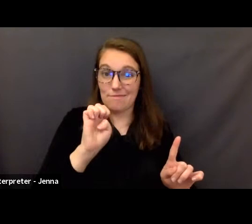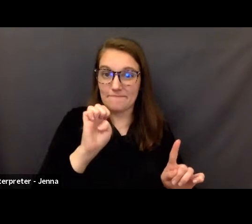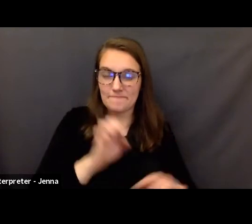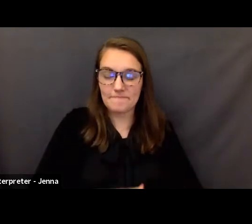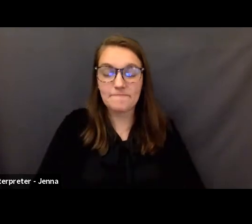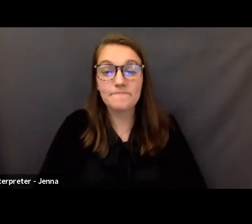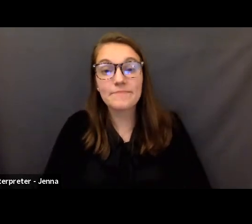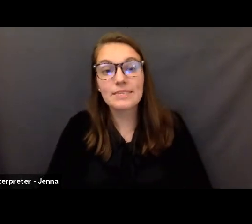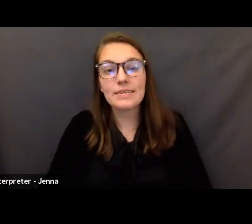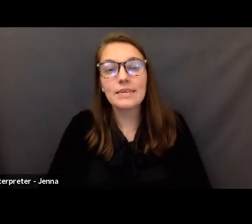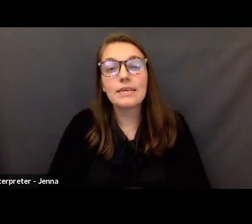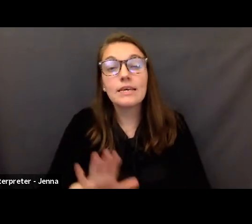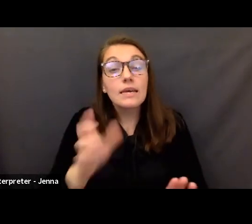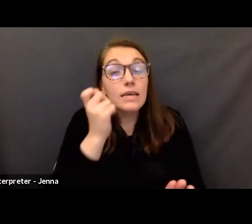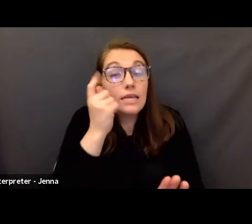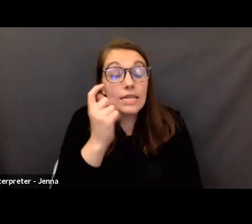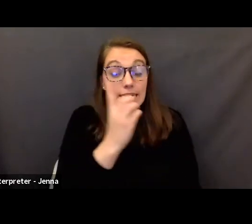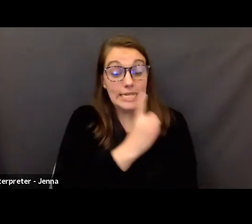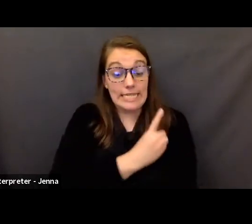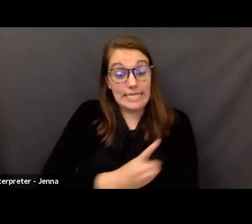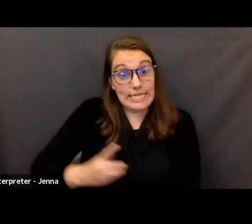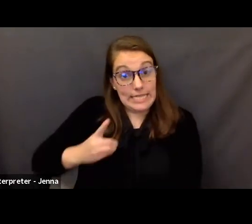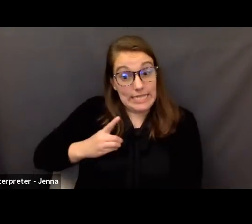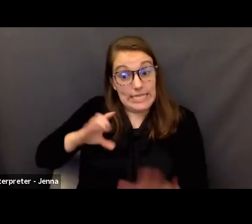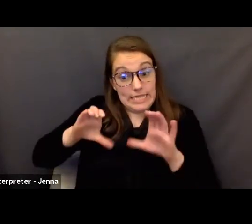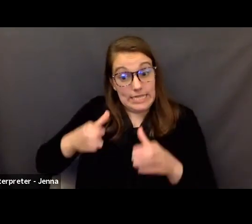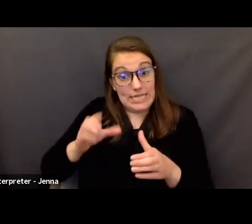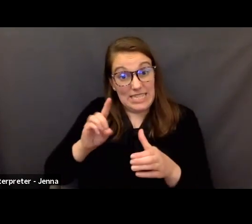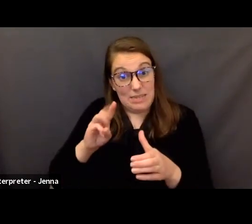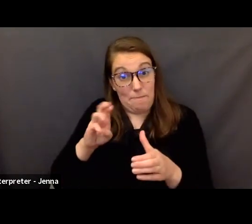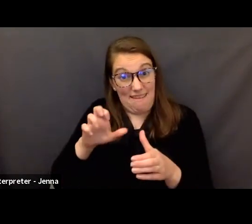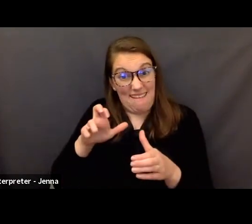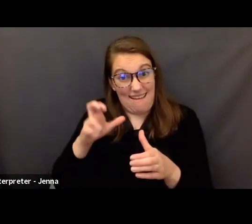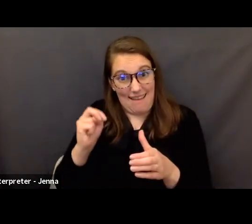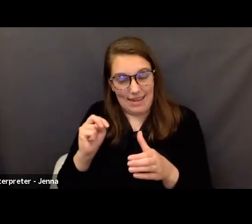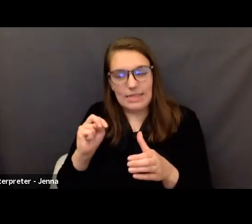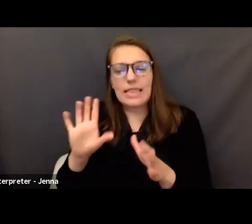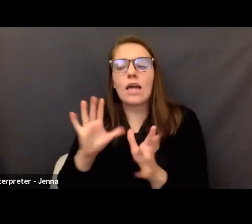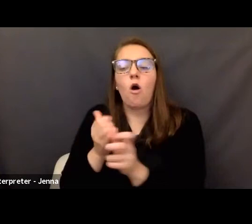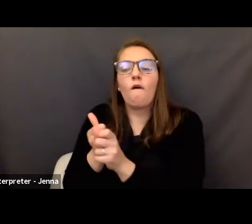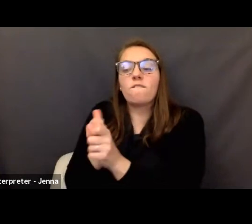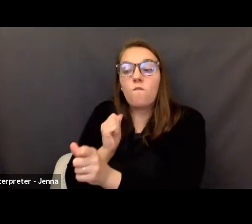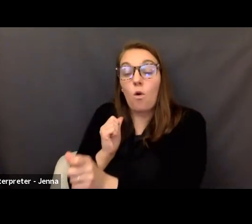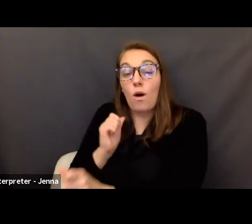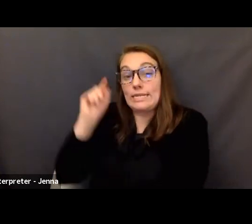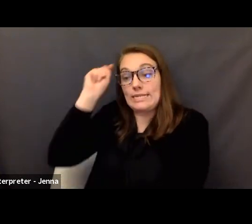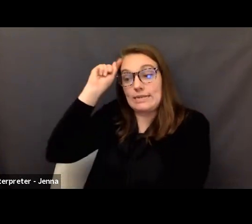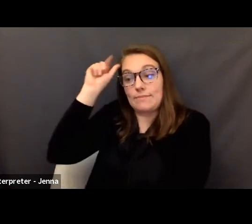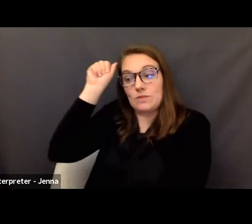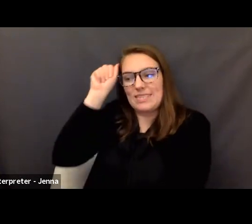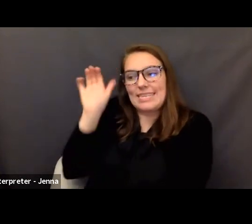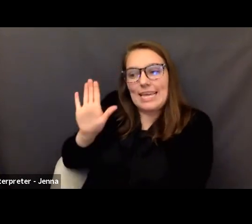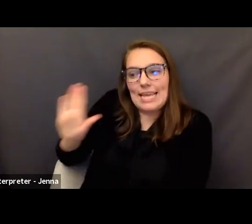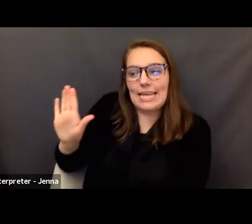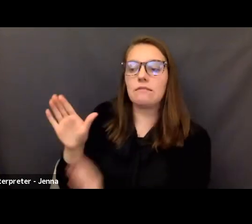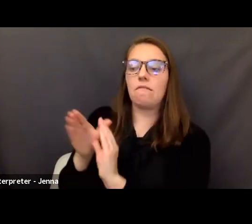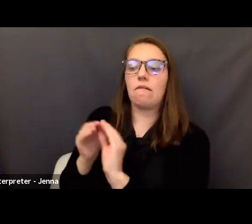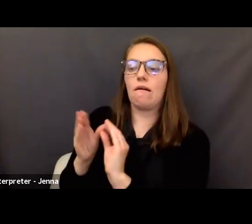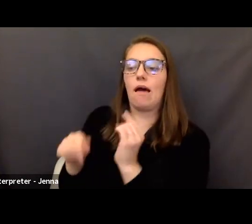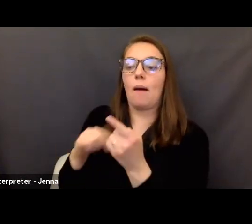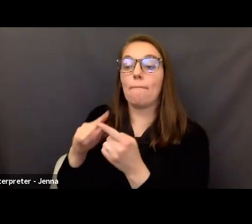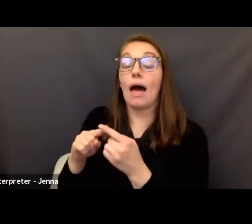Dominicans tended to avoid Aquinas' association of the accidental condition of those who lack the use of reason with